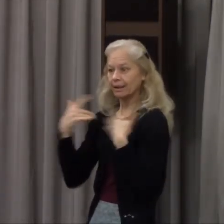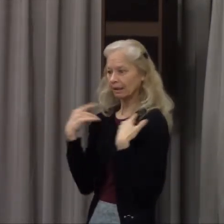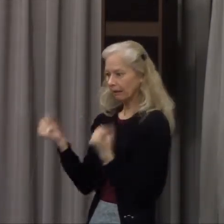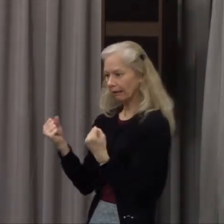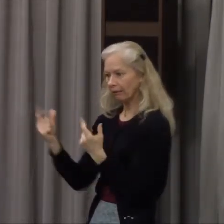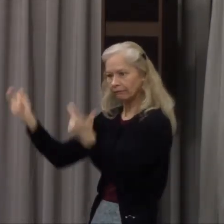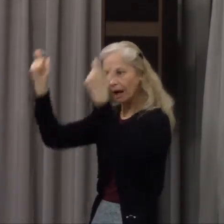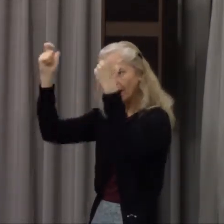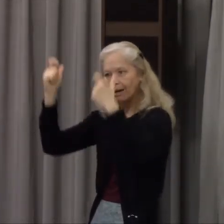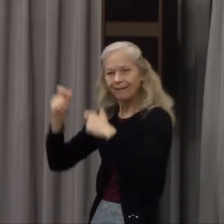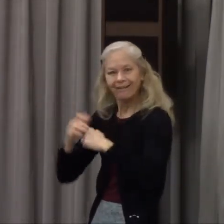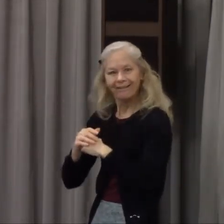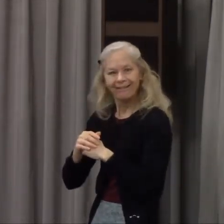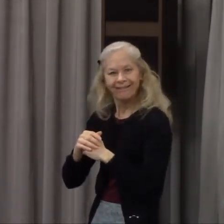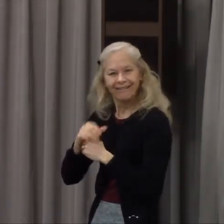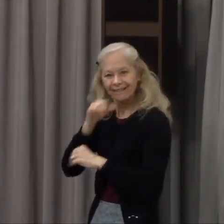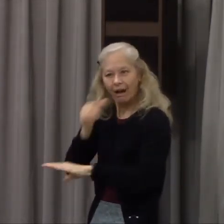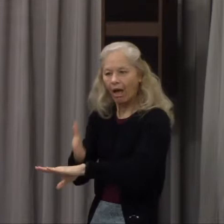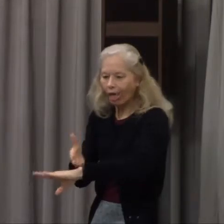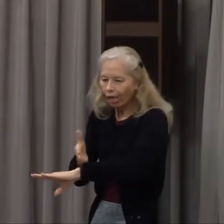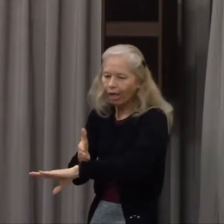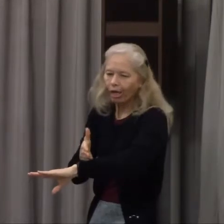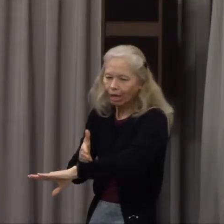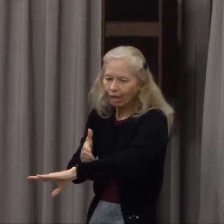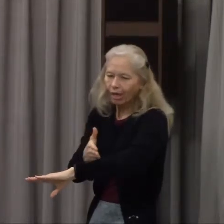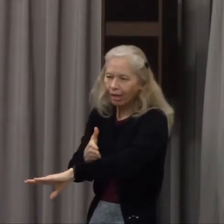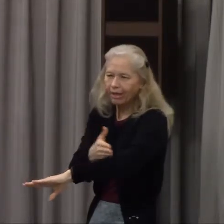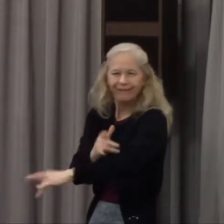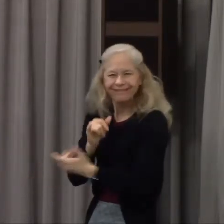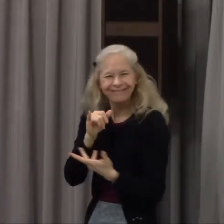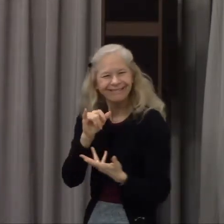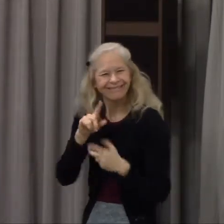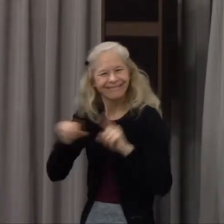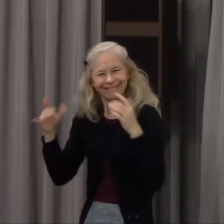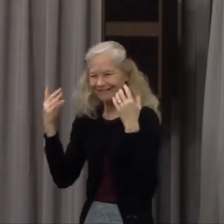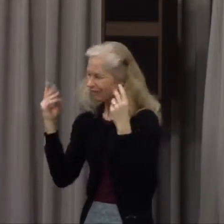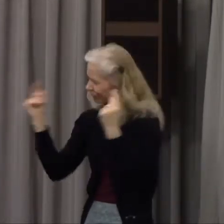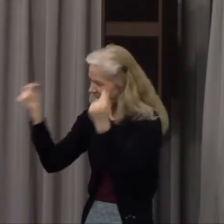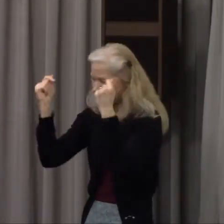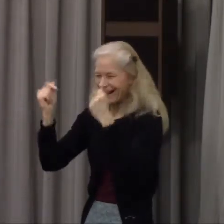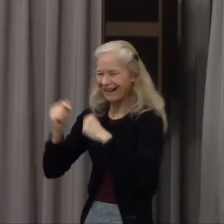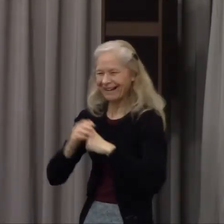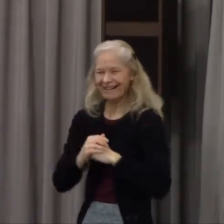Repent and believe the gospel. Number one, the Word of God is a piercing sword to convict.